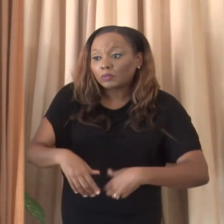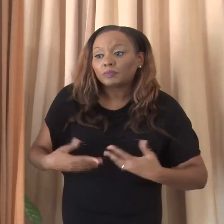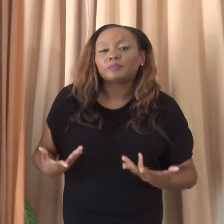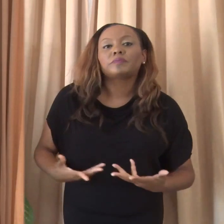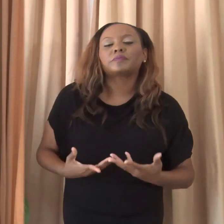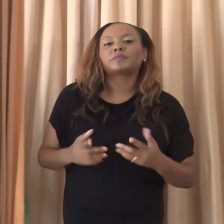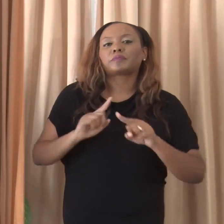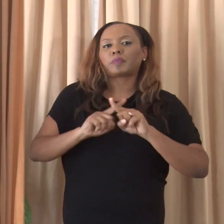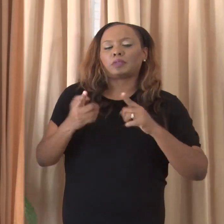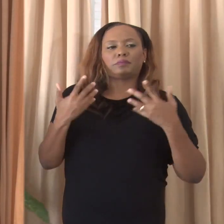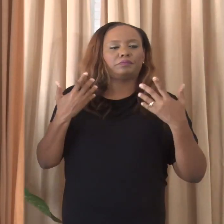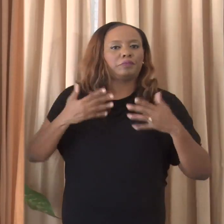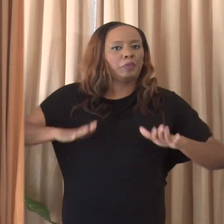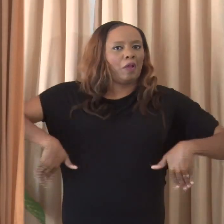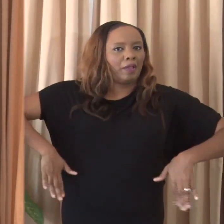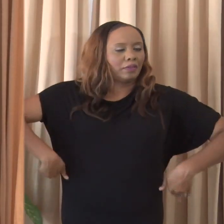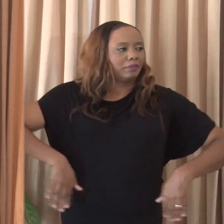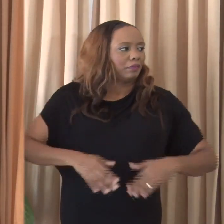night.